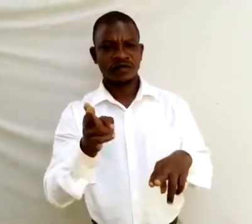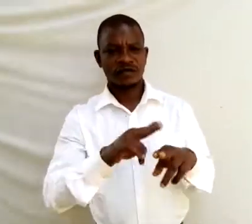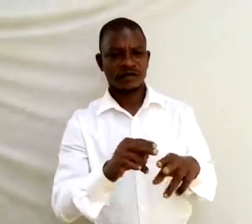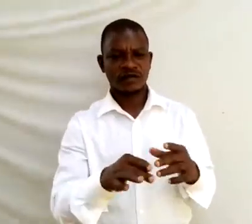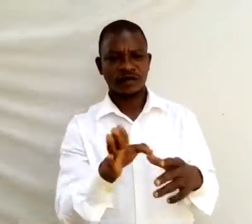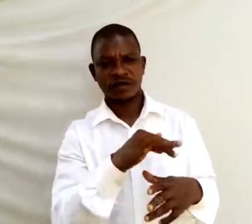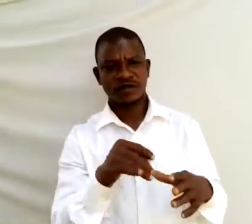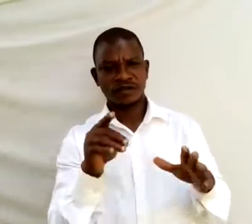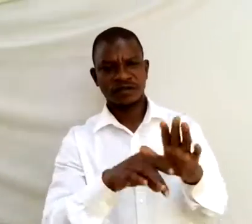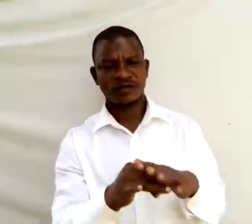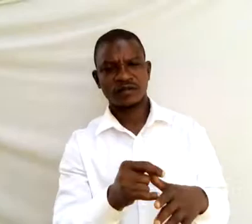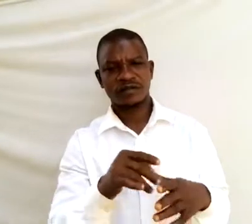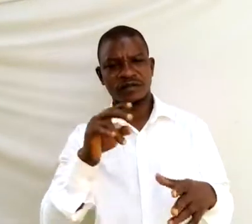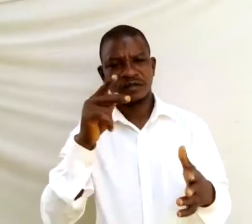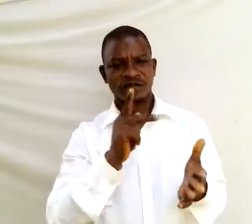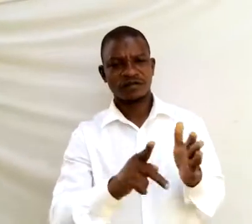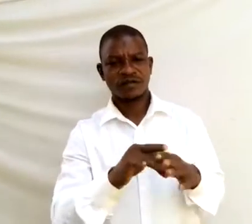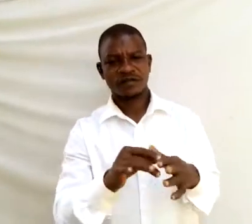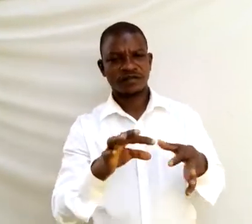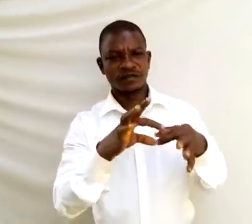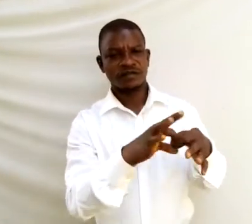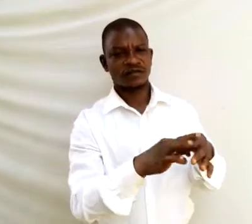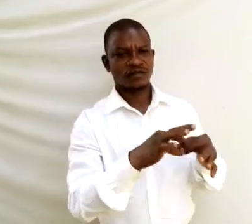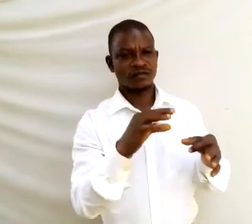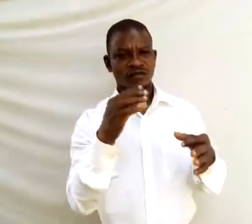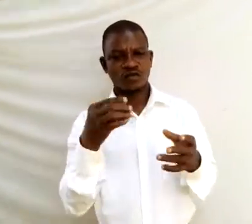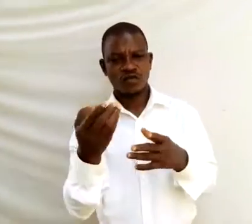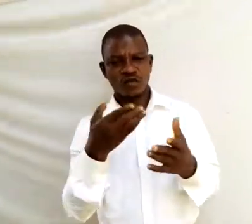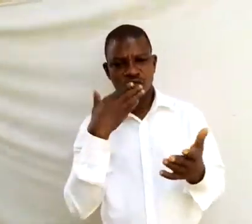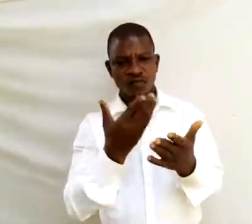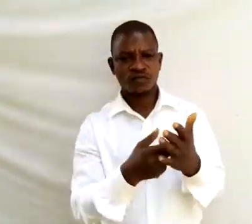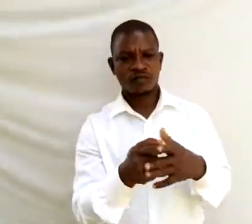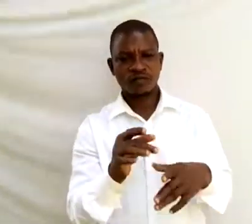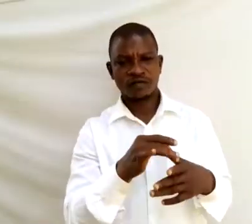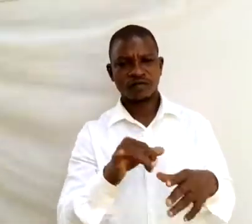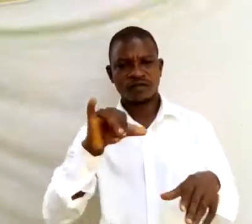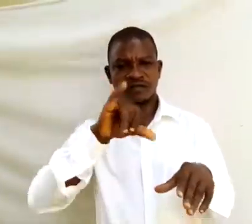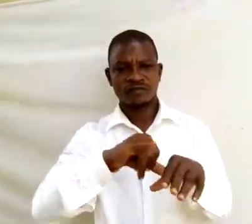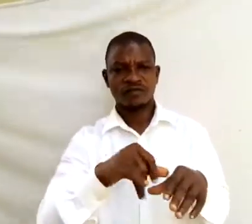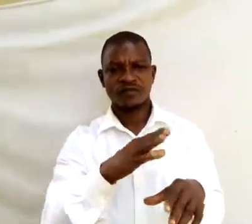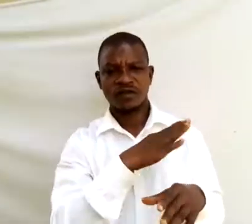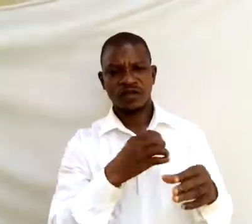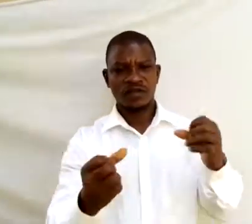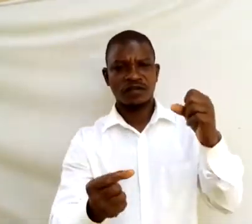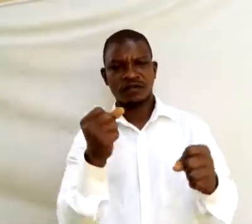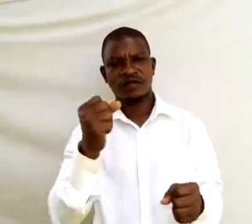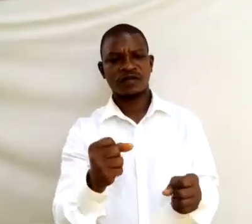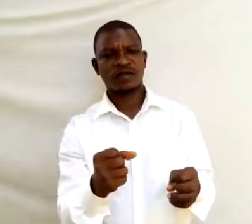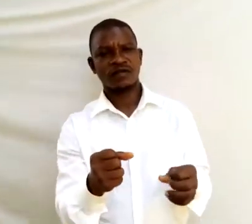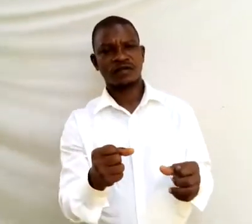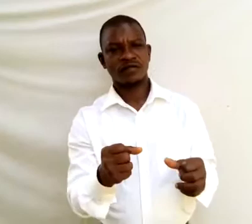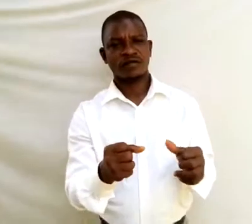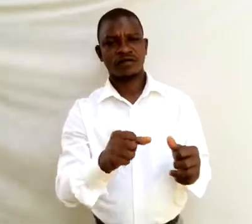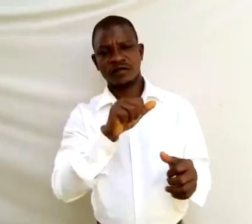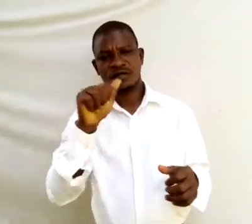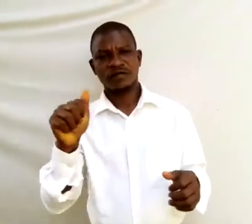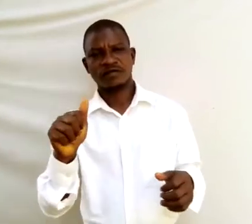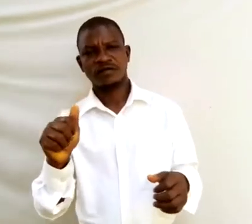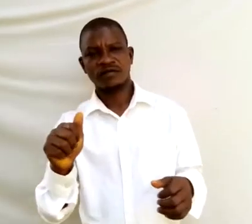the price of joint commodity such as petrol and car. A.